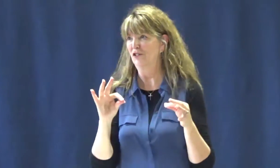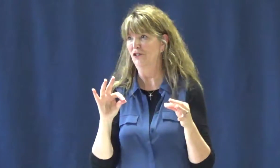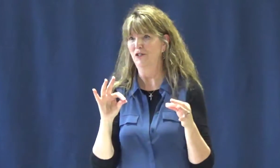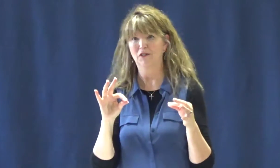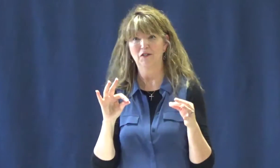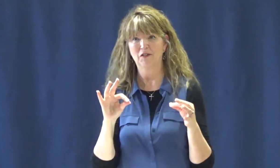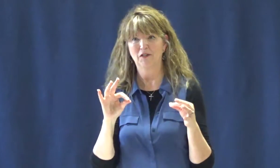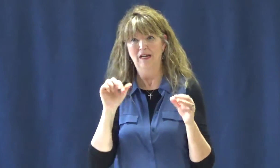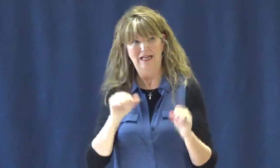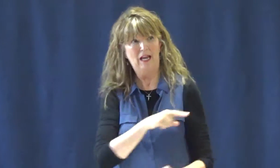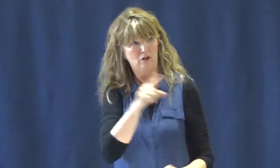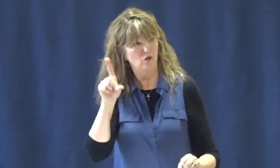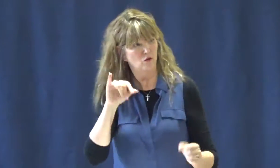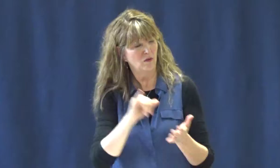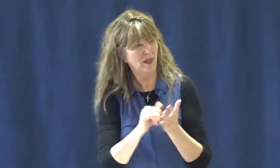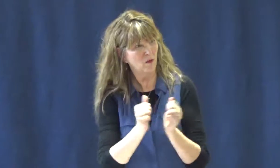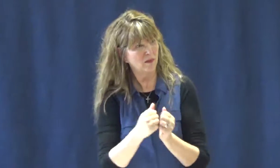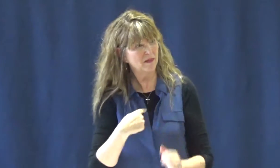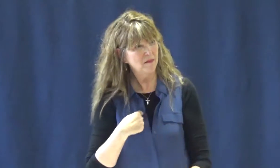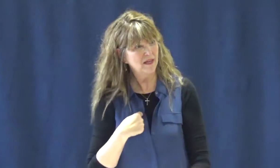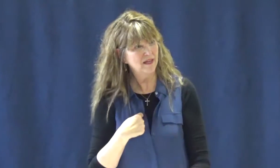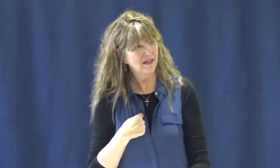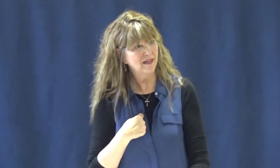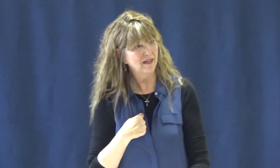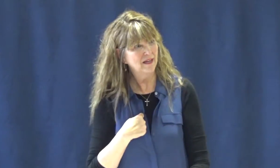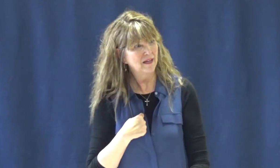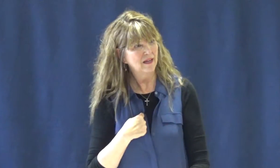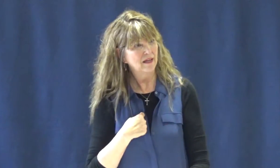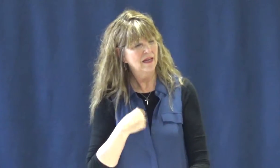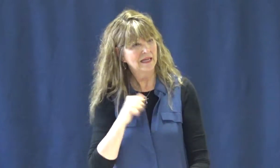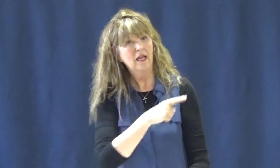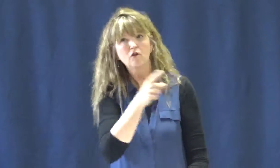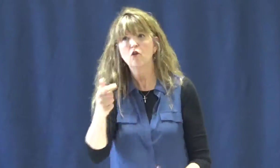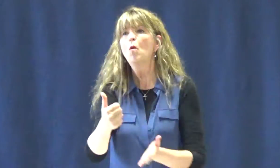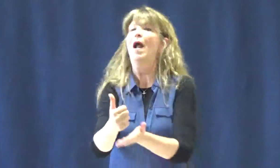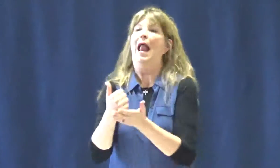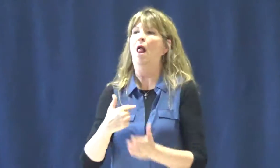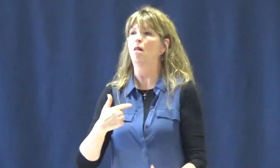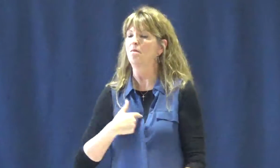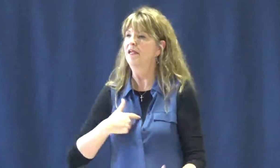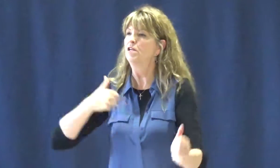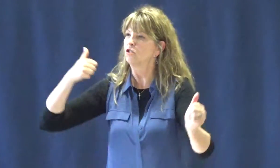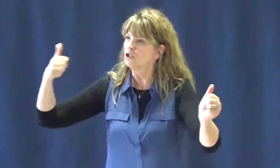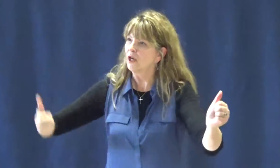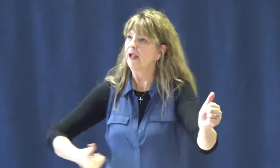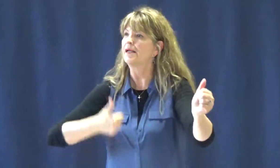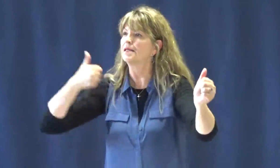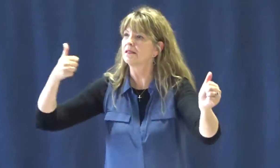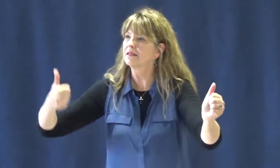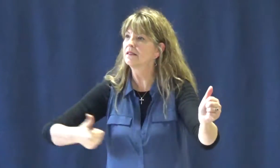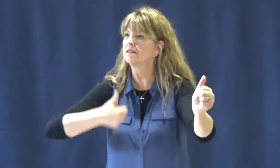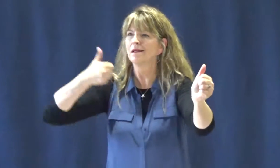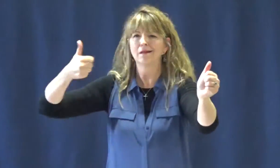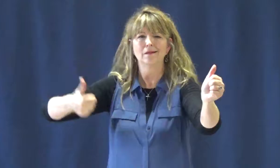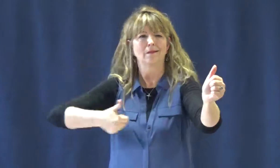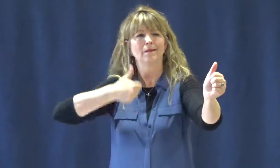His message. Is that something that you can do with me? Can you help me